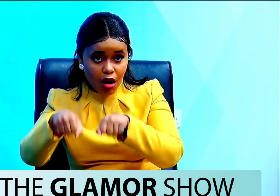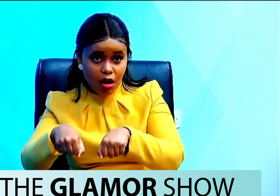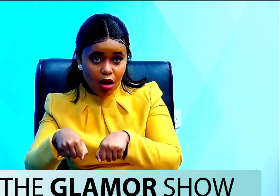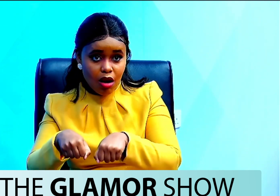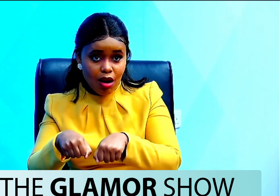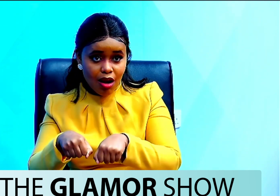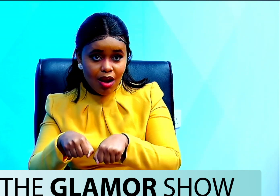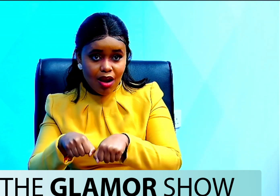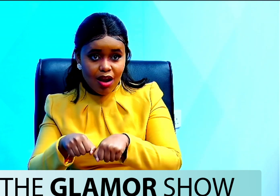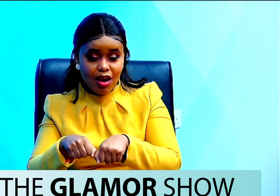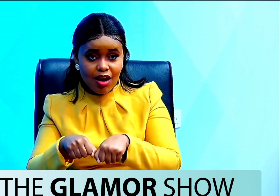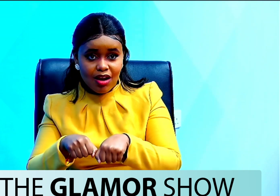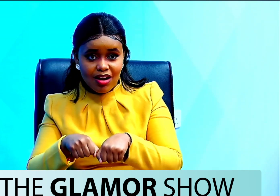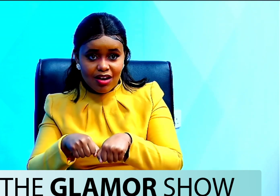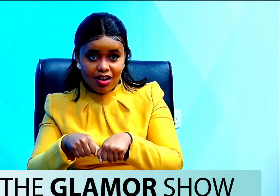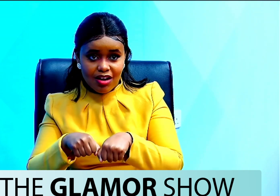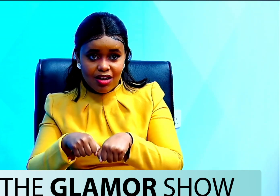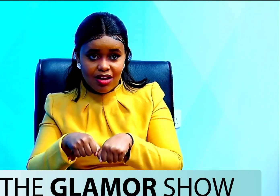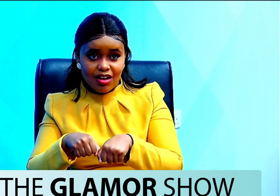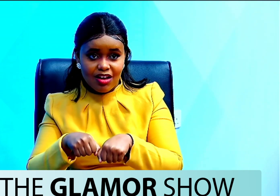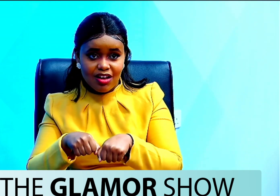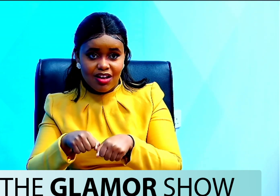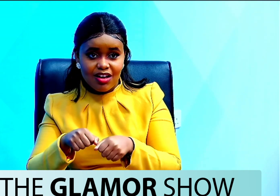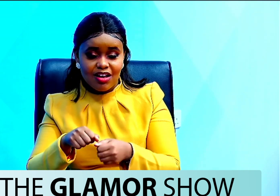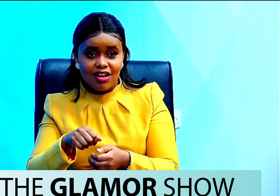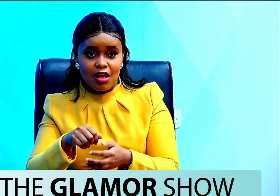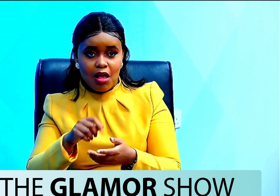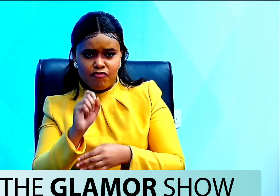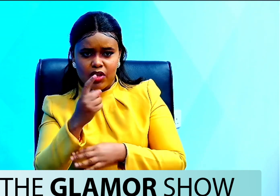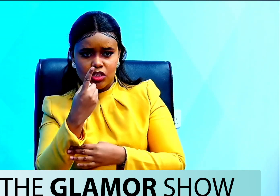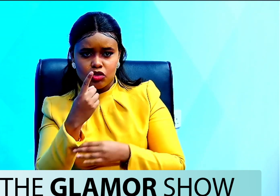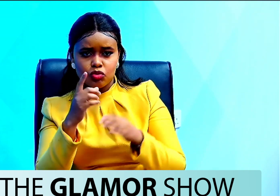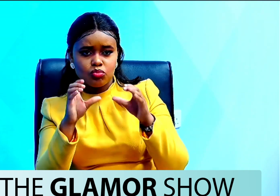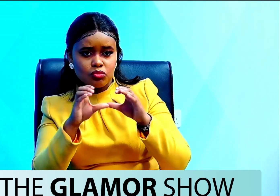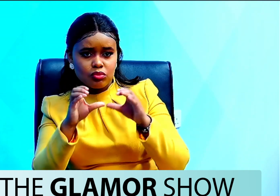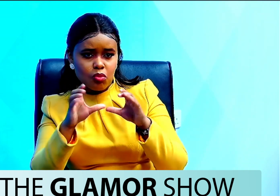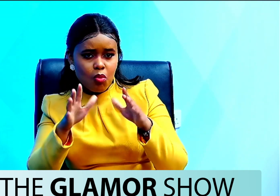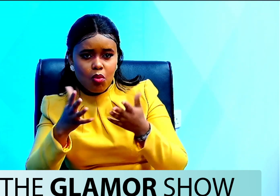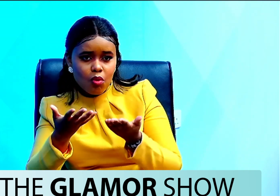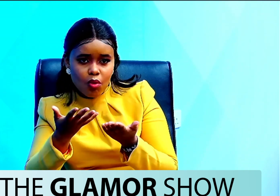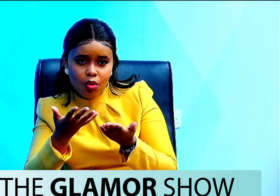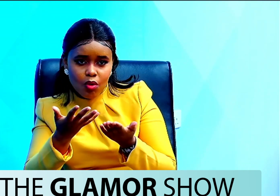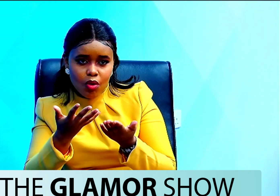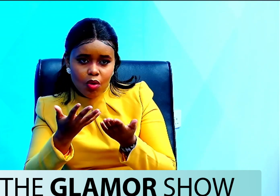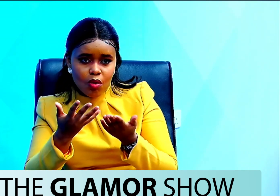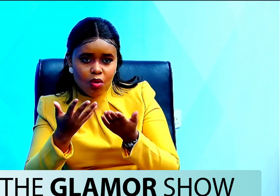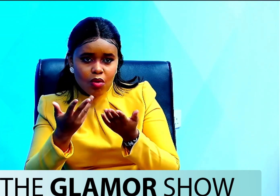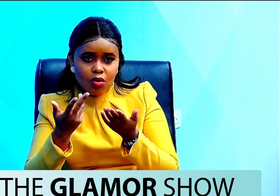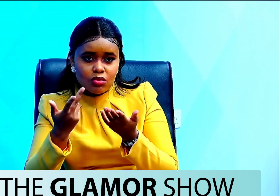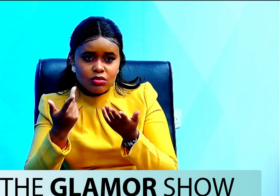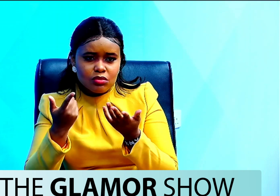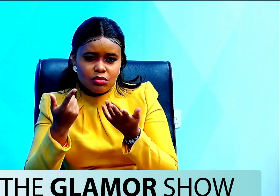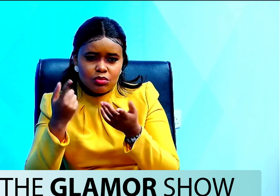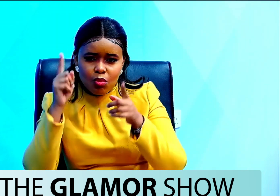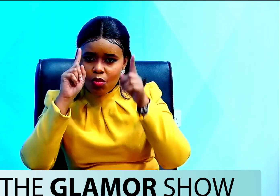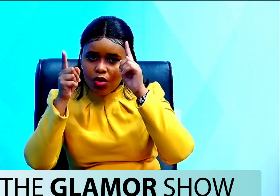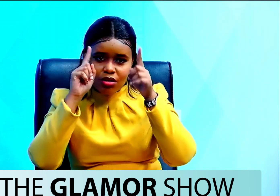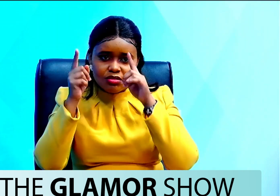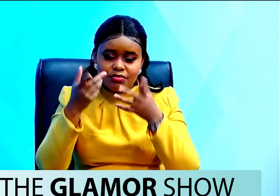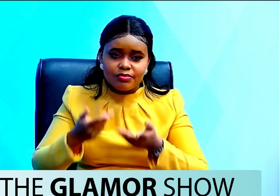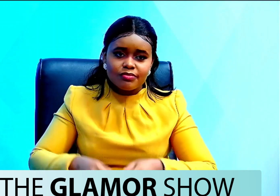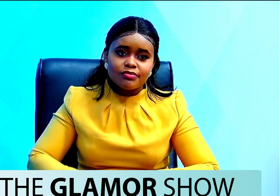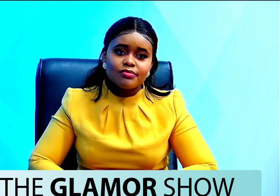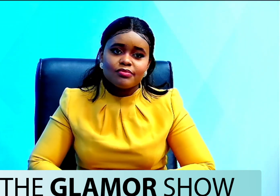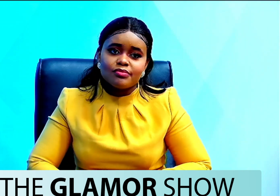And if someone is interested in working with you, how can they even get to communicate with, or how can they do that? Are you